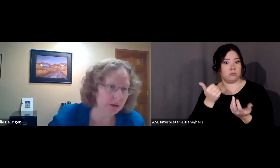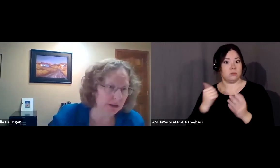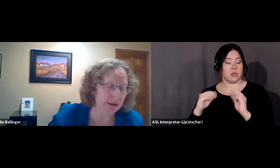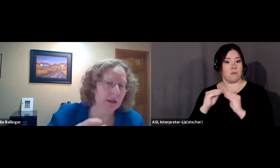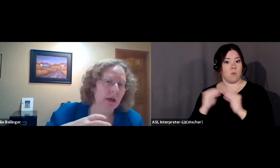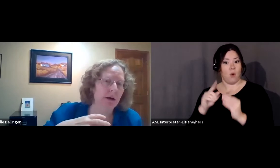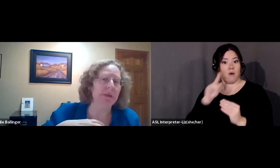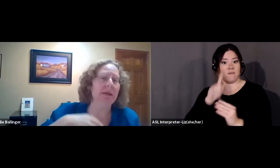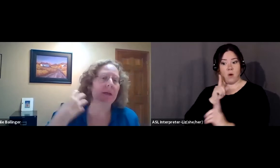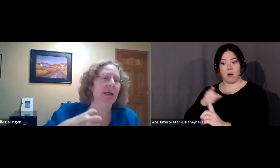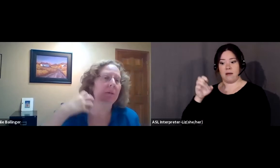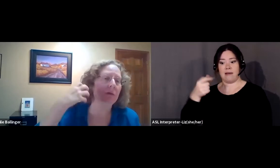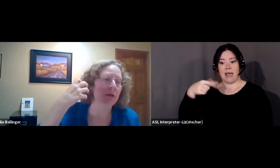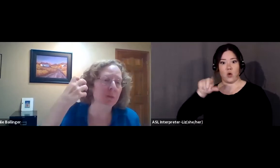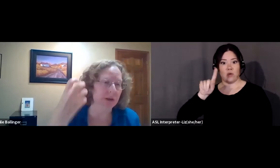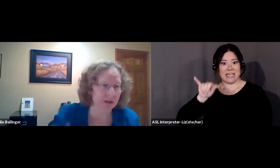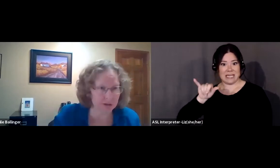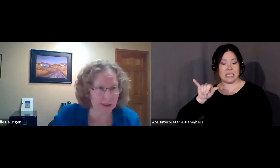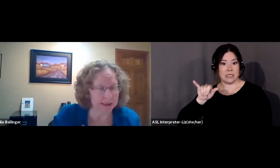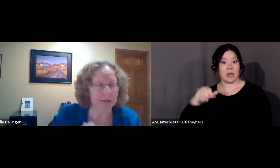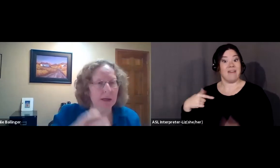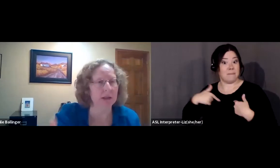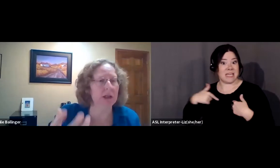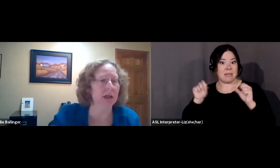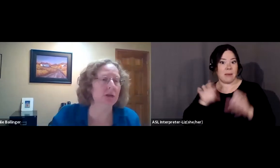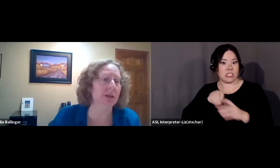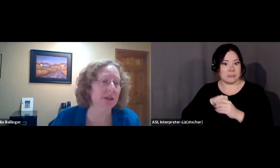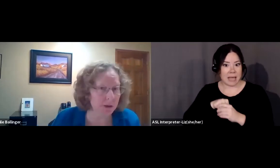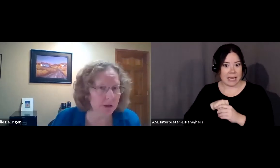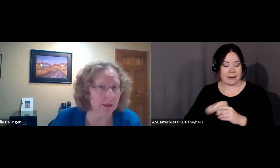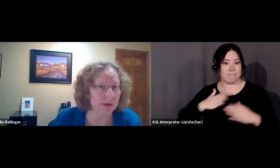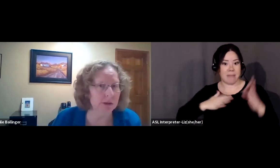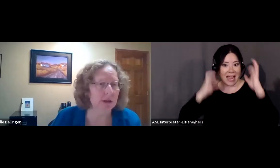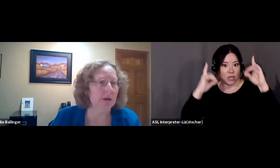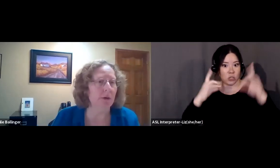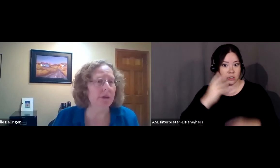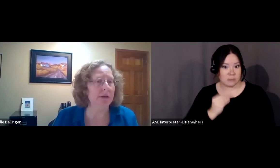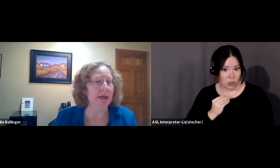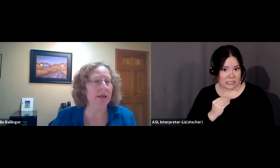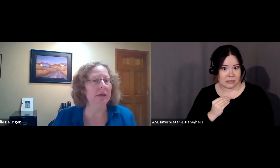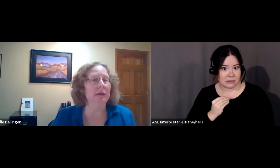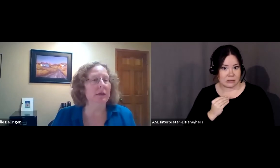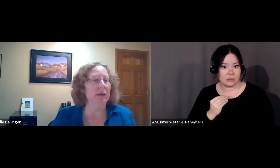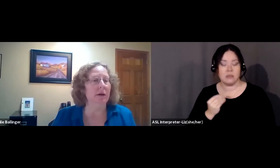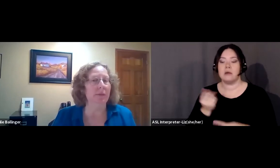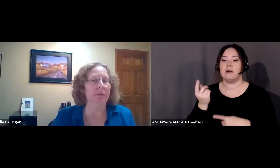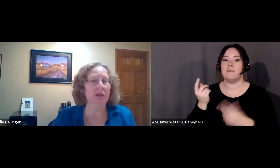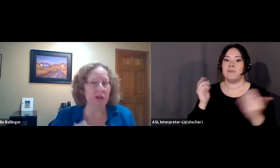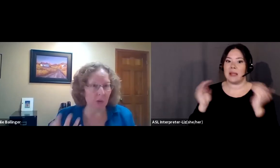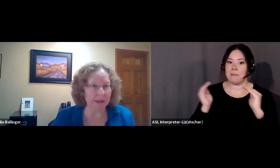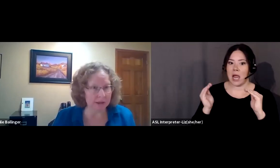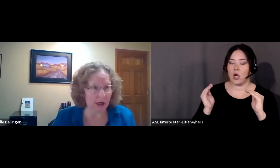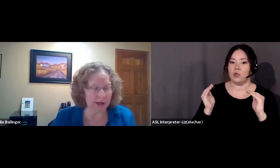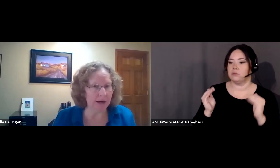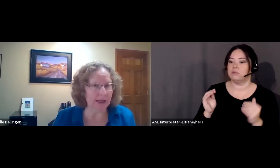towards equity of me being able to participate in my educational experience rather than me